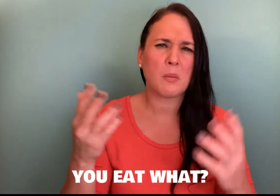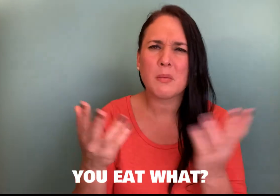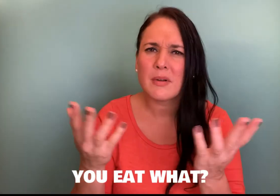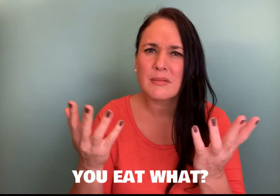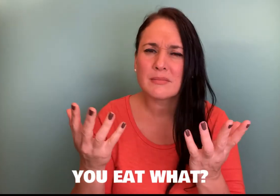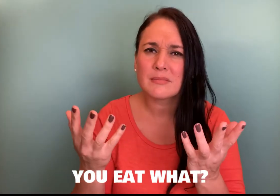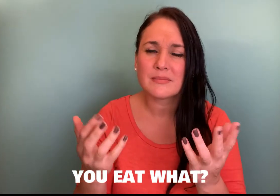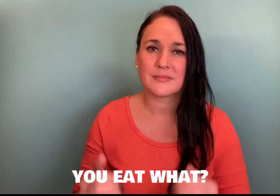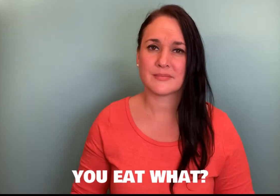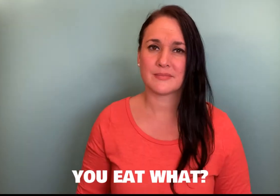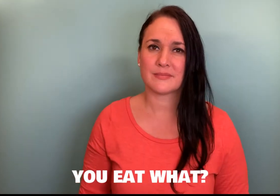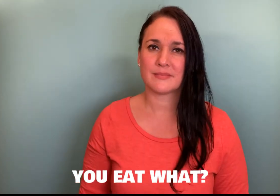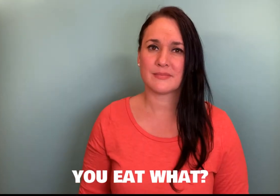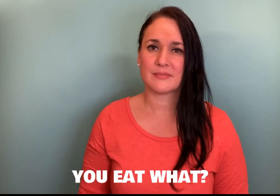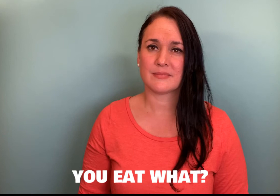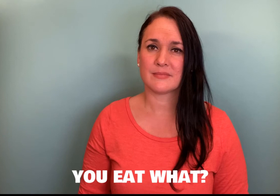You eat what?